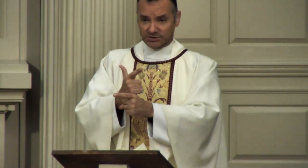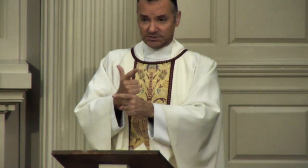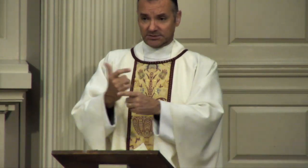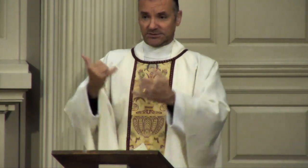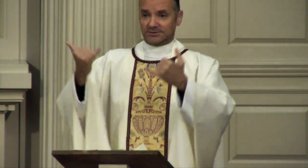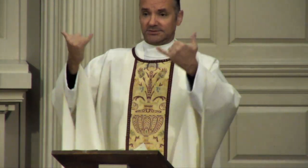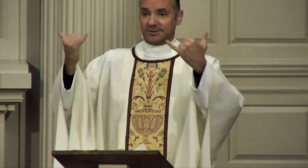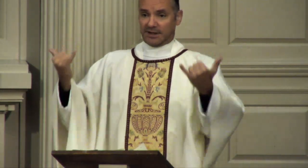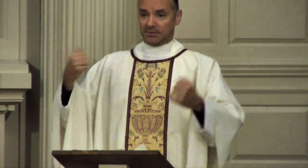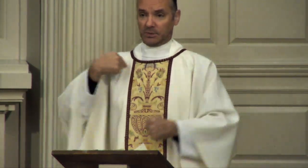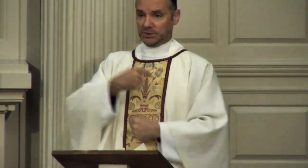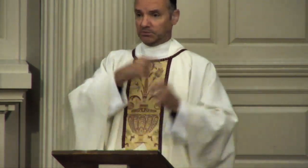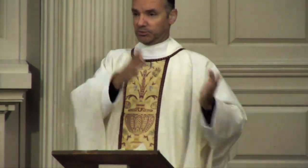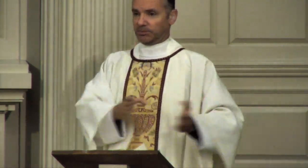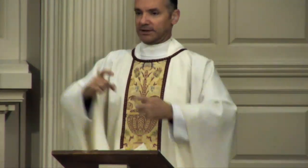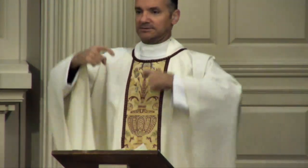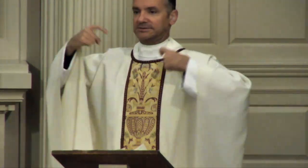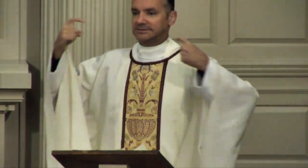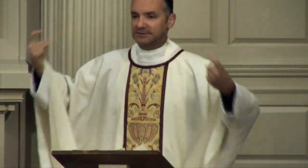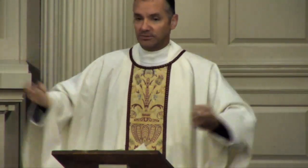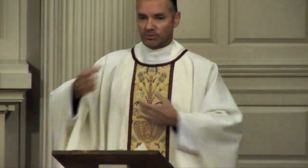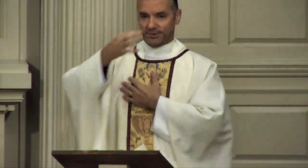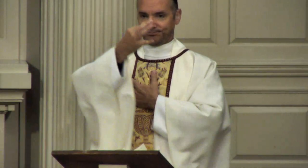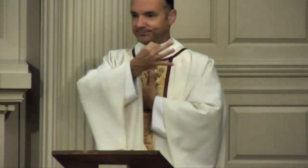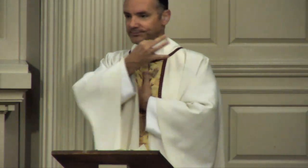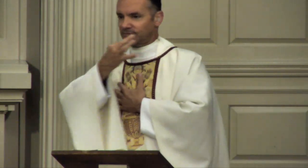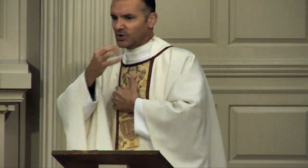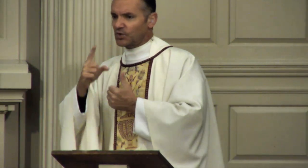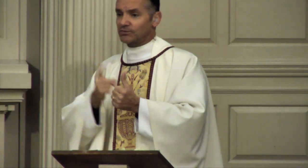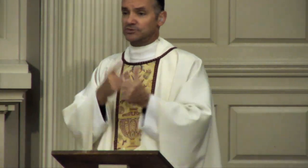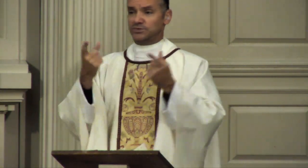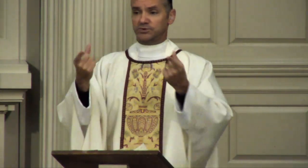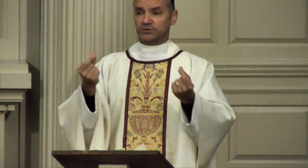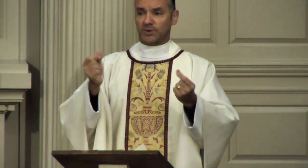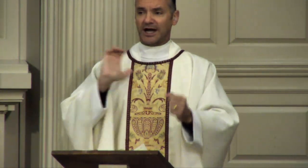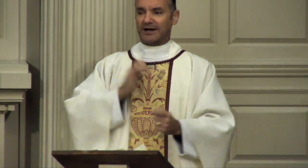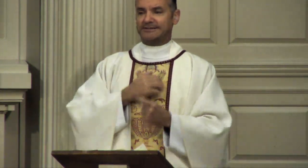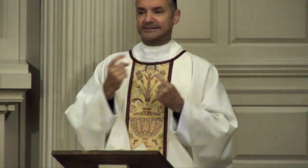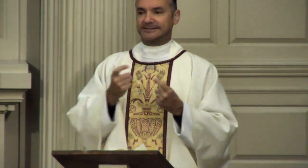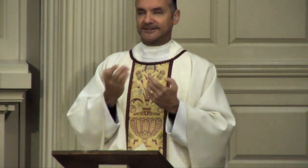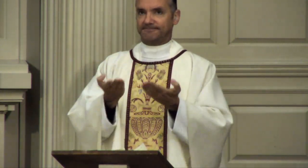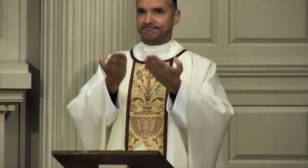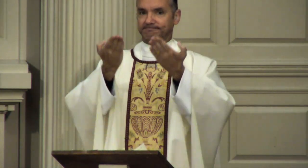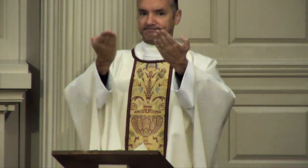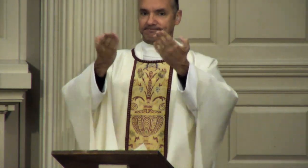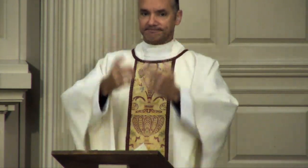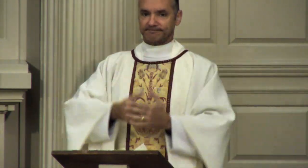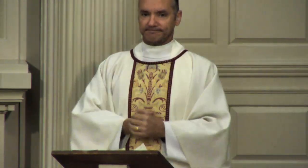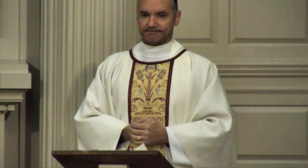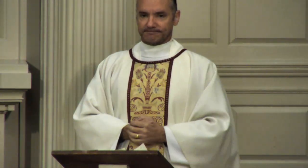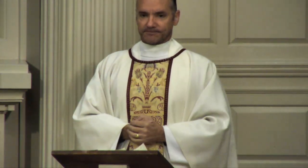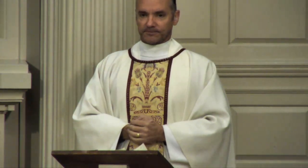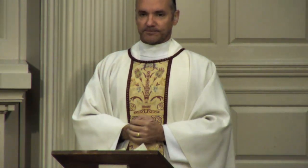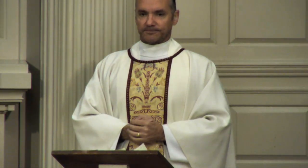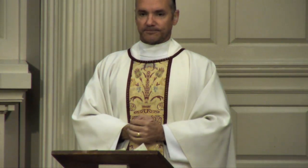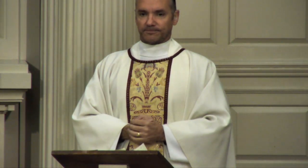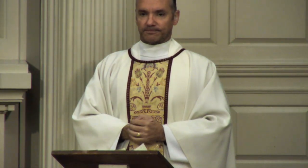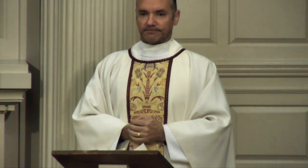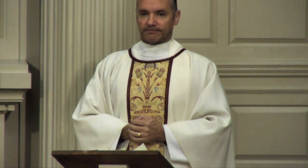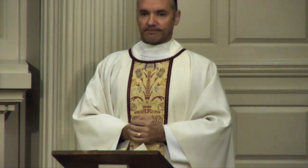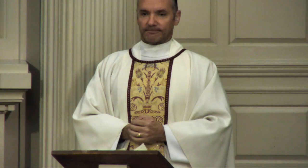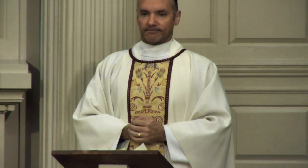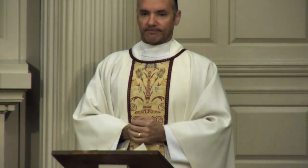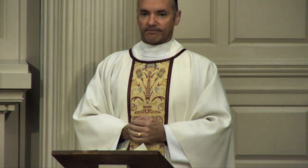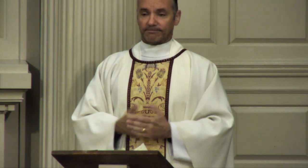Brothers and sisters, let us acknowledge our sins and so prepare ourselves to celebrate the sacred mysteries.